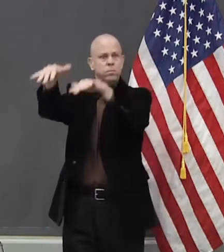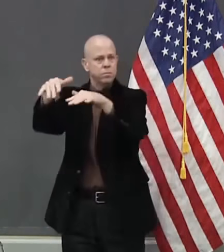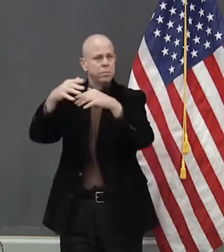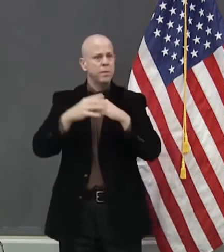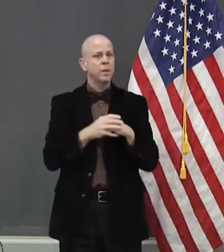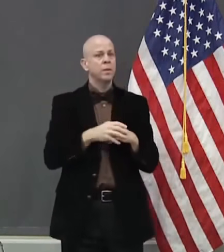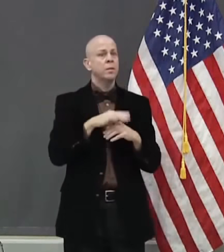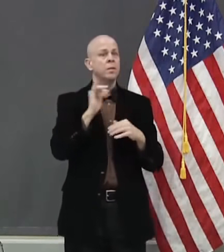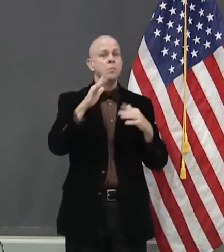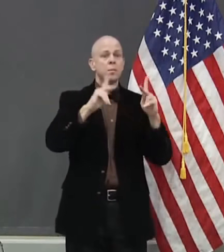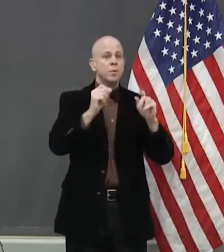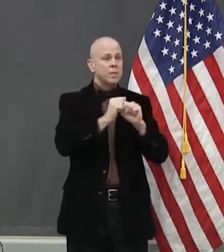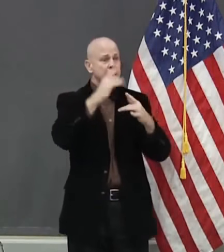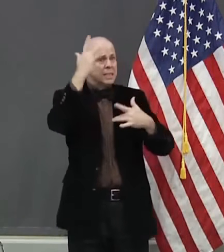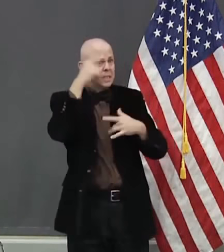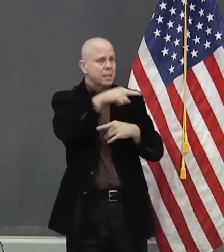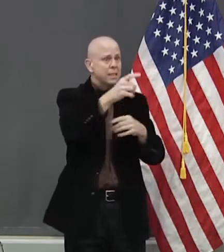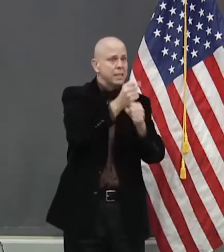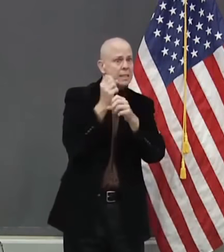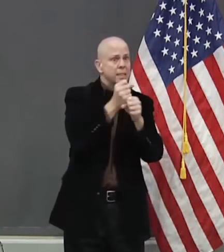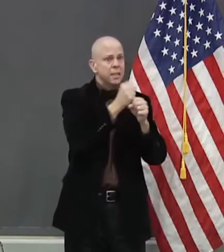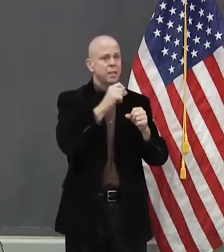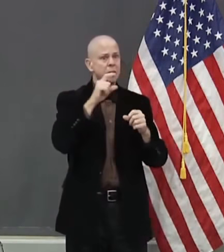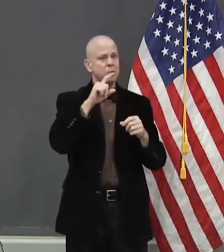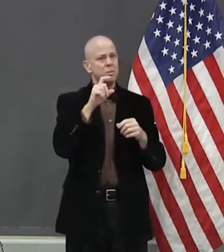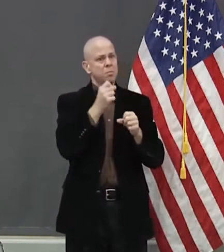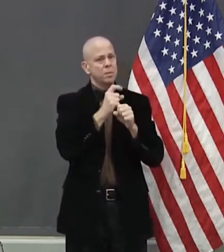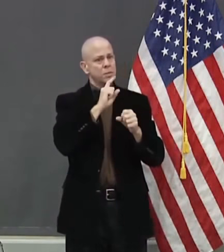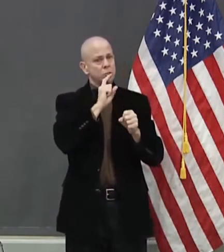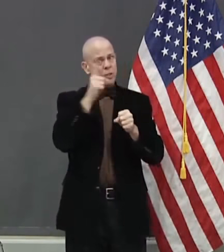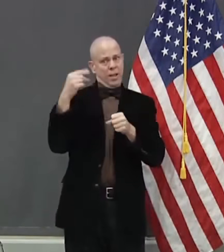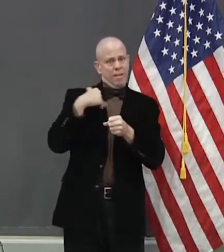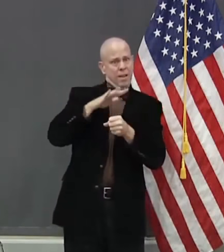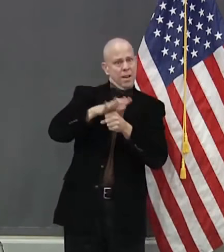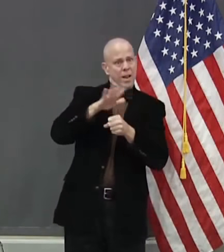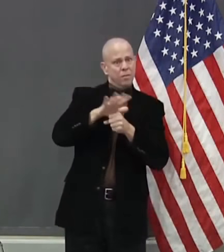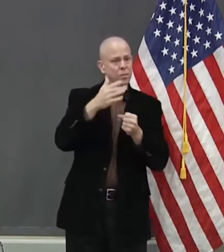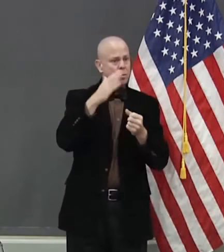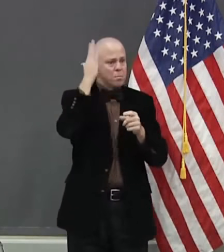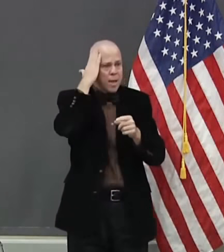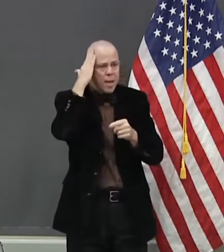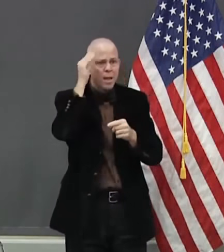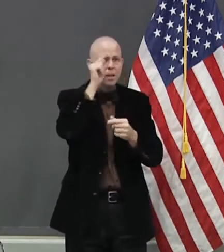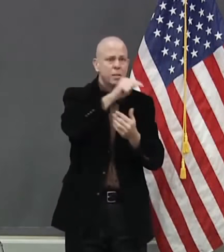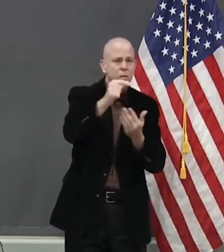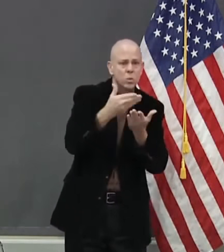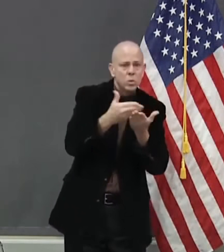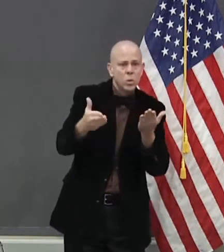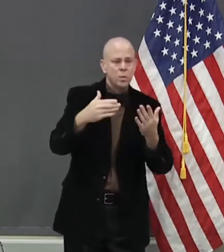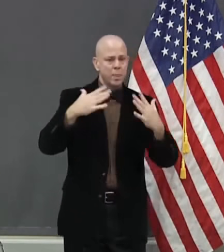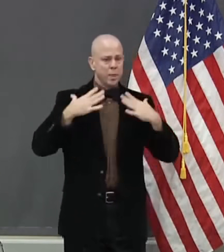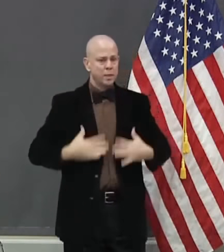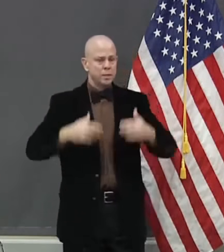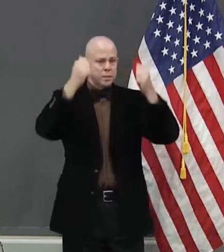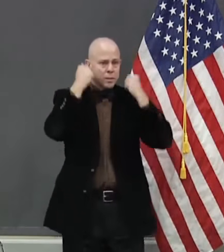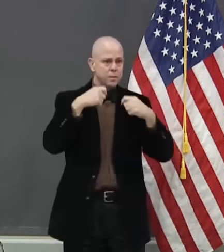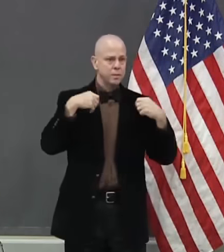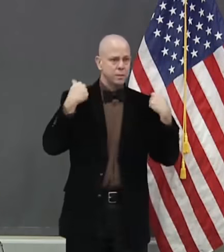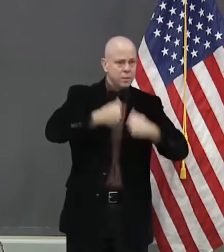enough hospital beds, PPE, and staff to provide much-needed life-saving